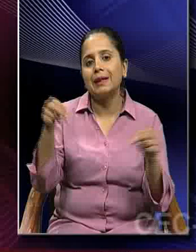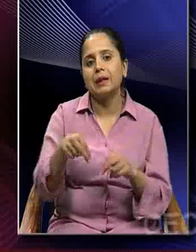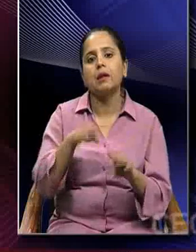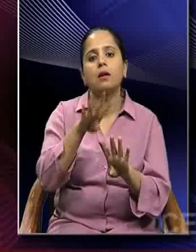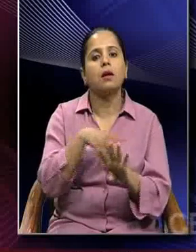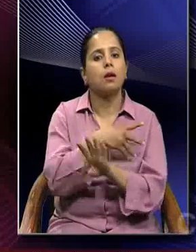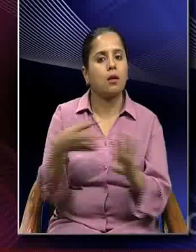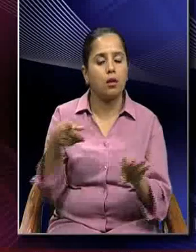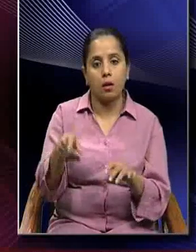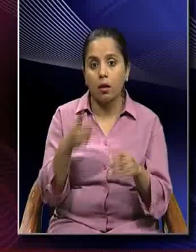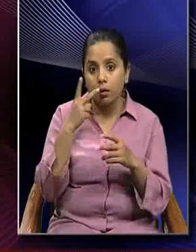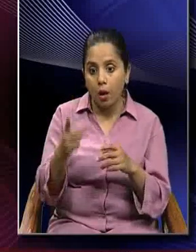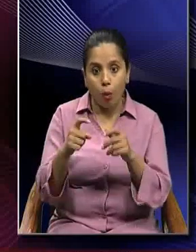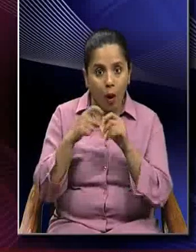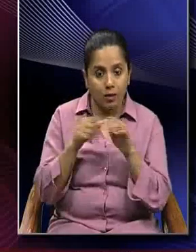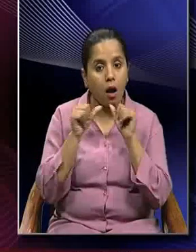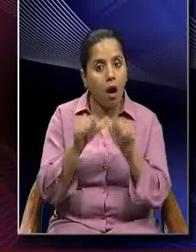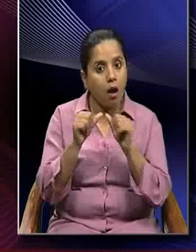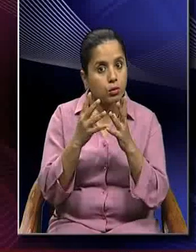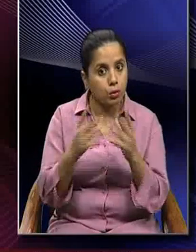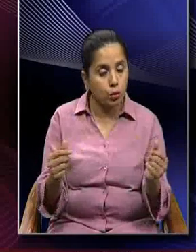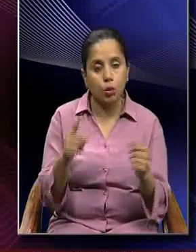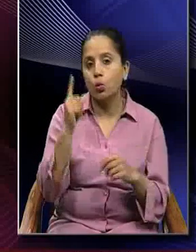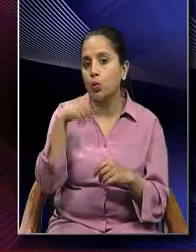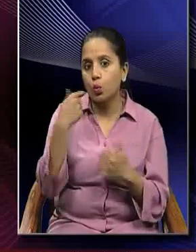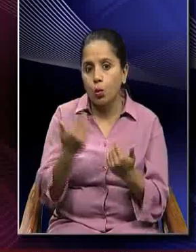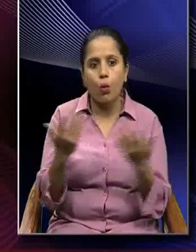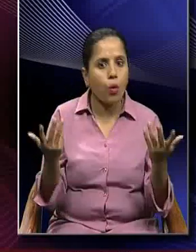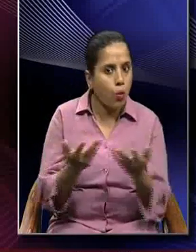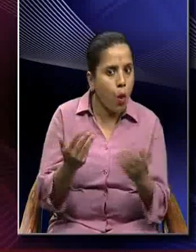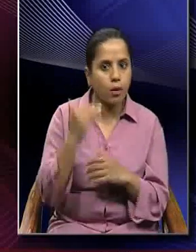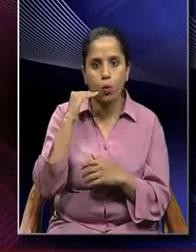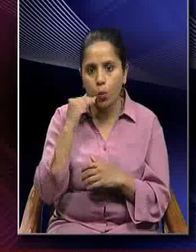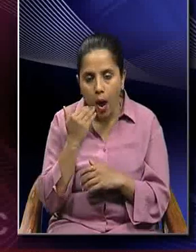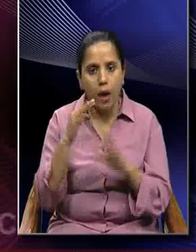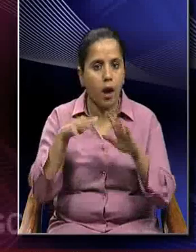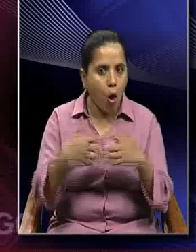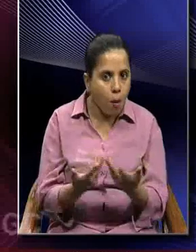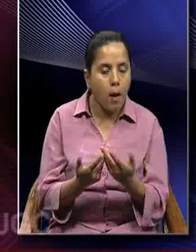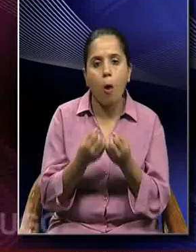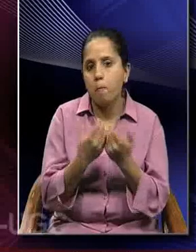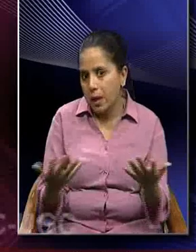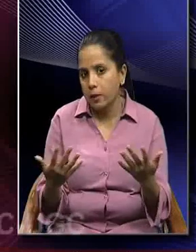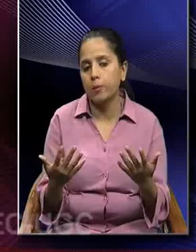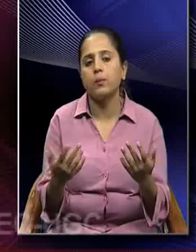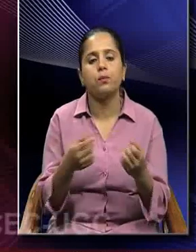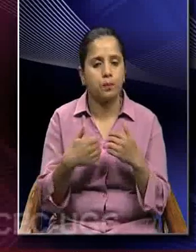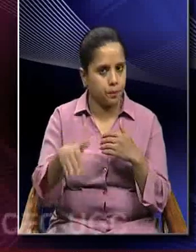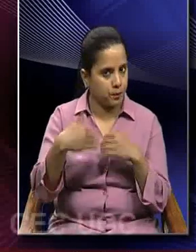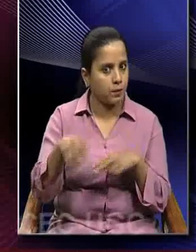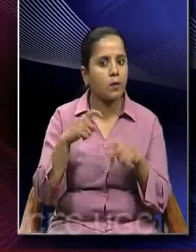to address questions about the who, what, when, how much, how many, and so